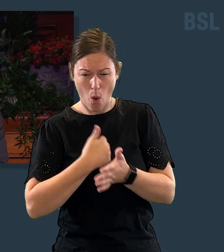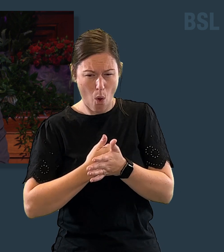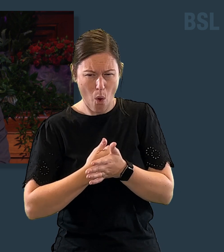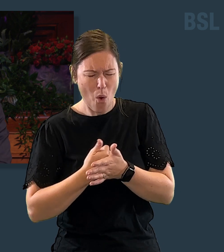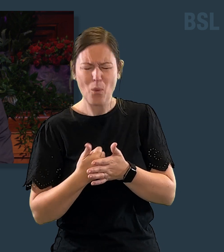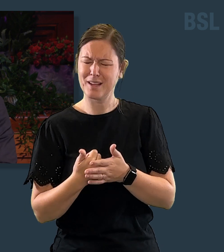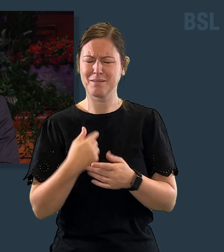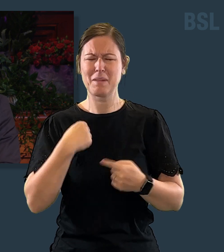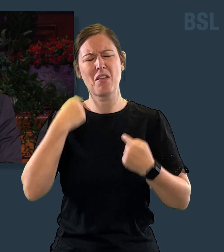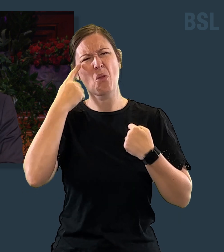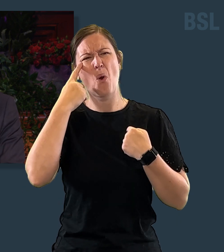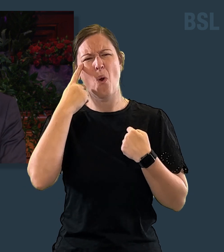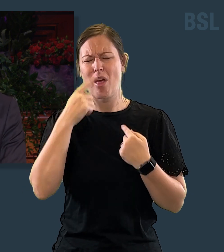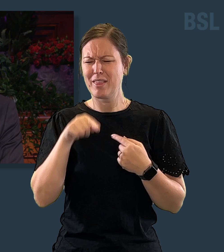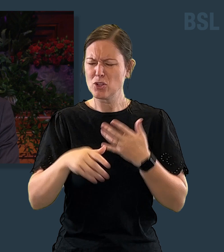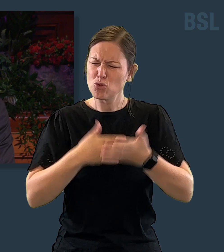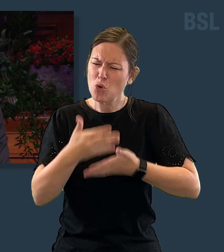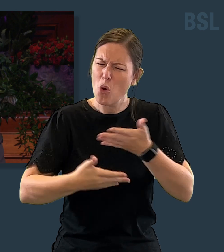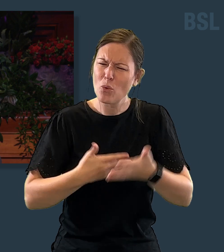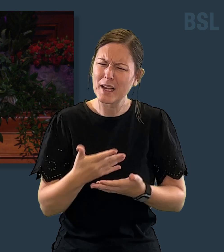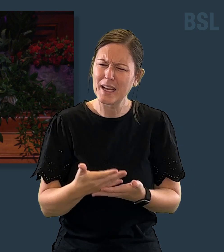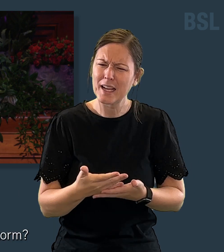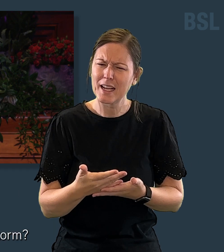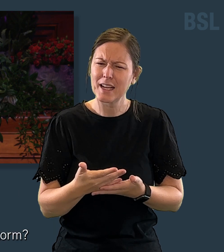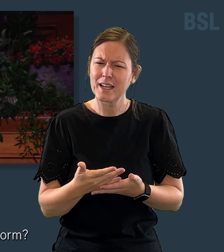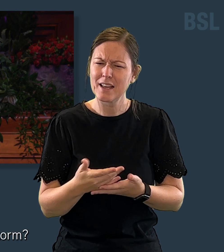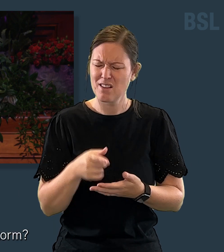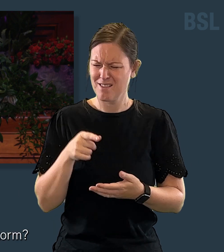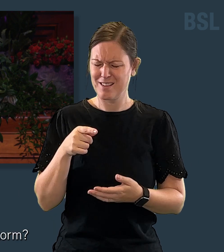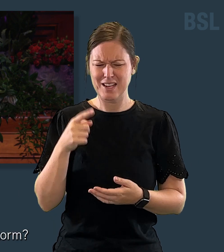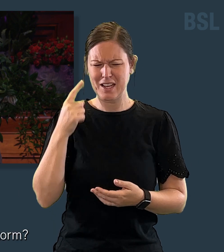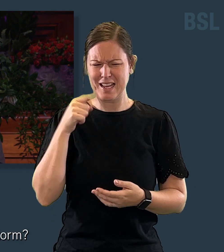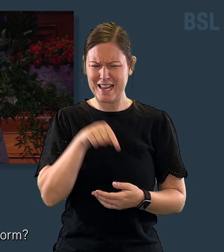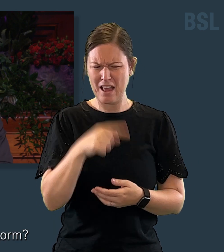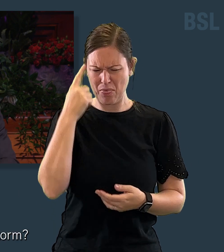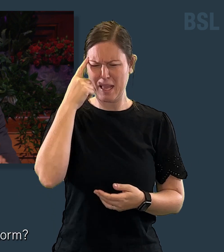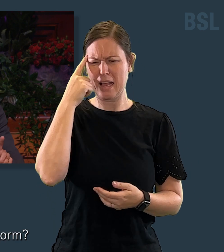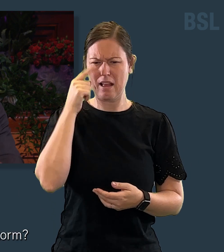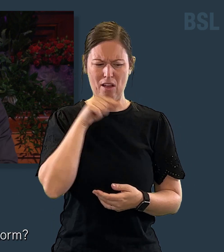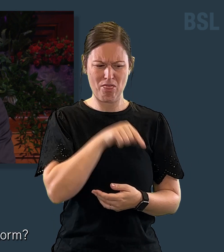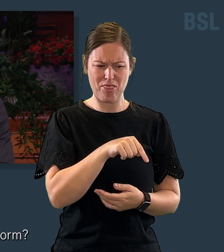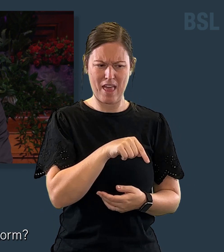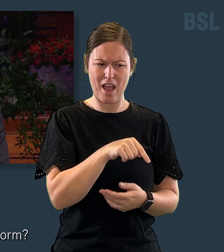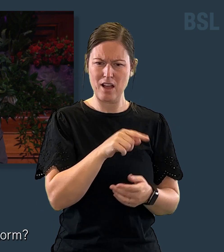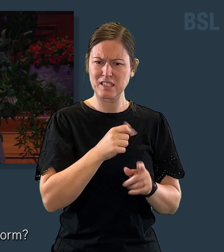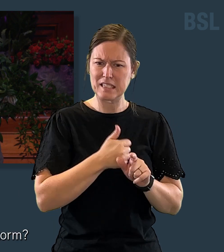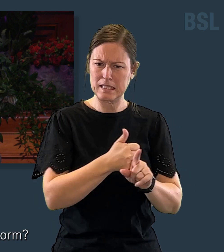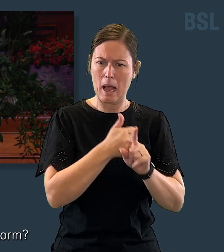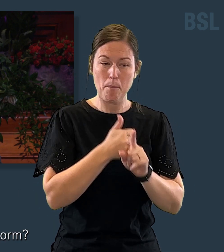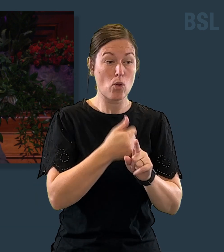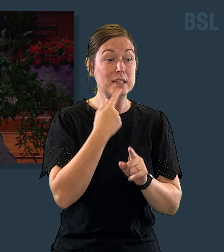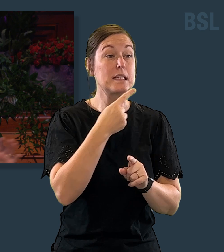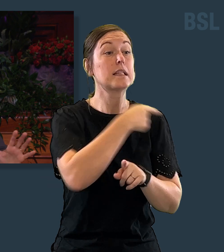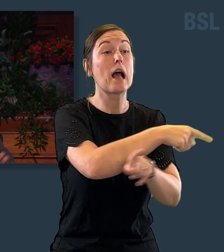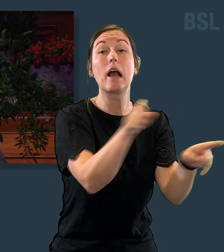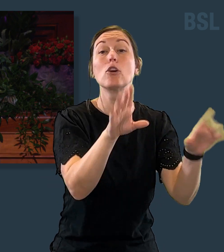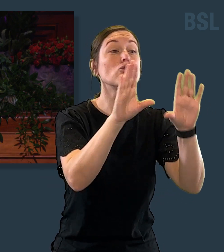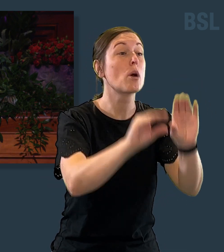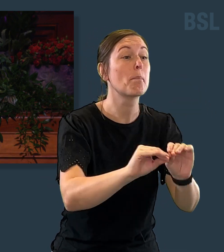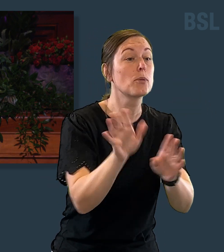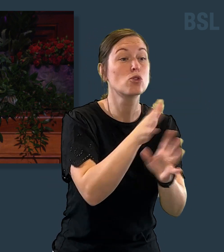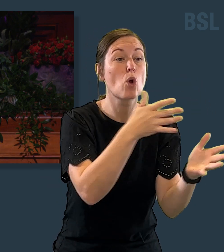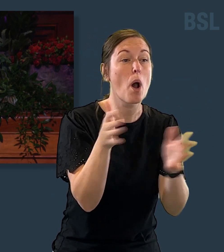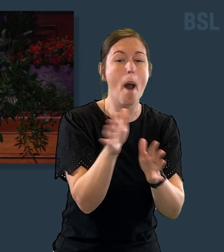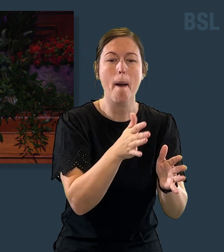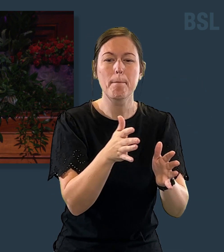I have always been intrigued by this story. Did the Lord expect them to use their faith to calm the storm, to rebuke the winds?